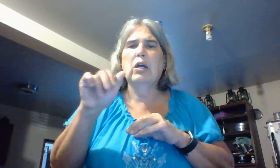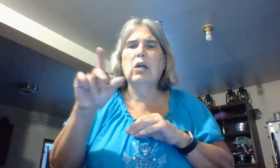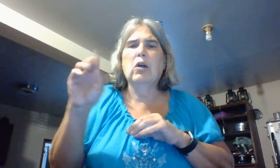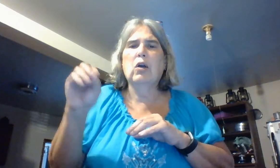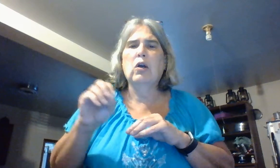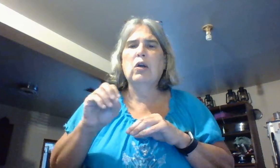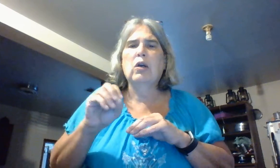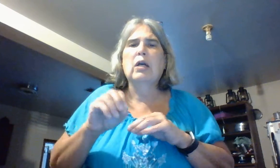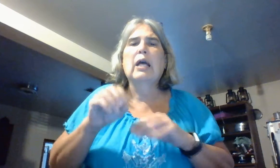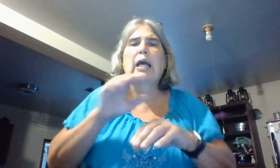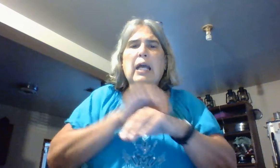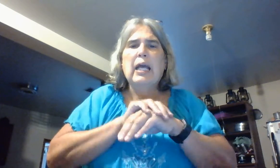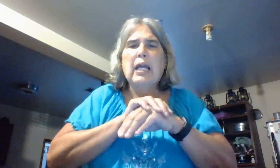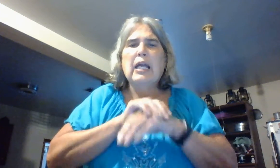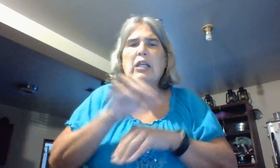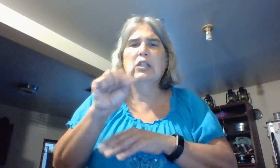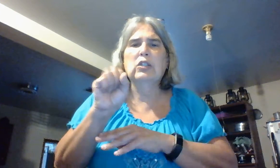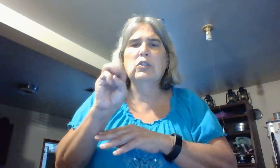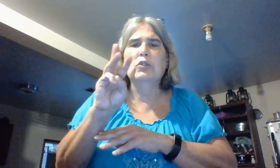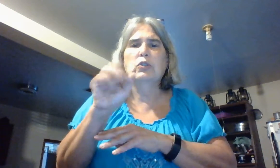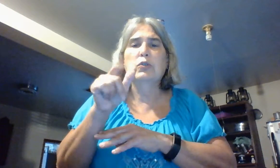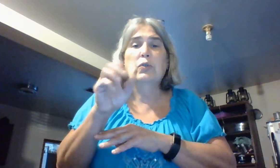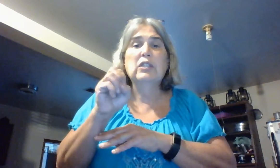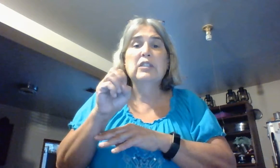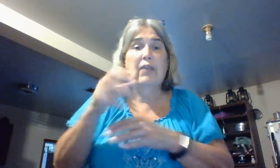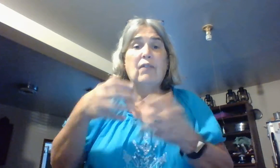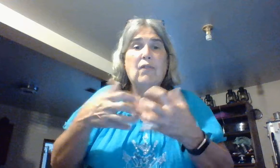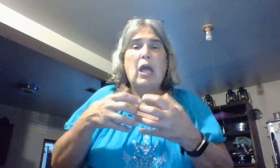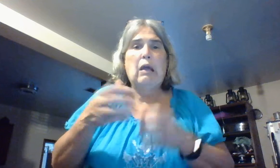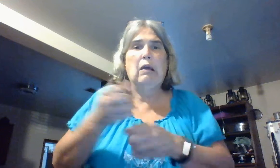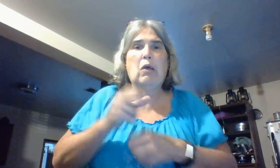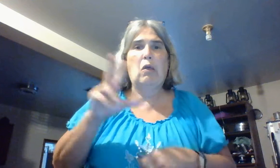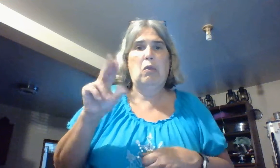over in England, where they got 30 inches of rain one day.